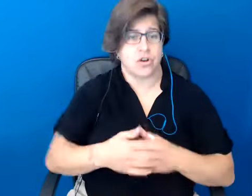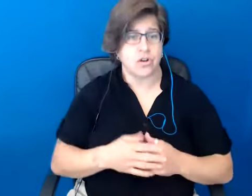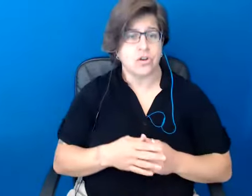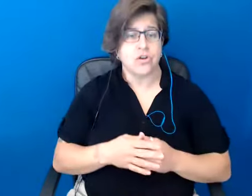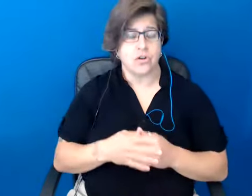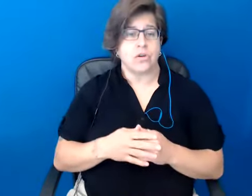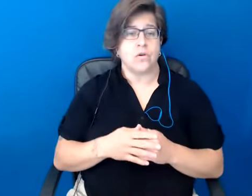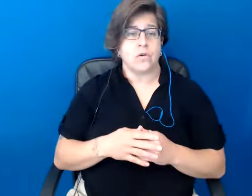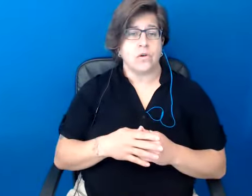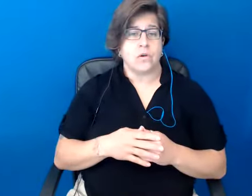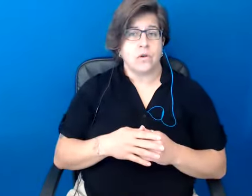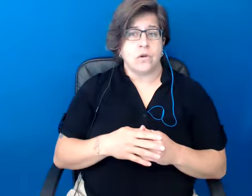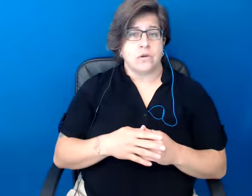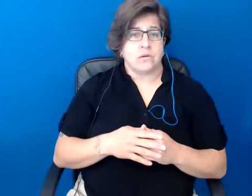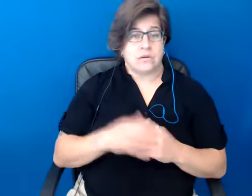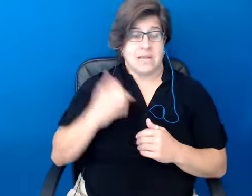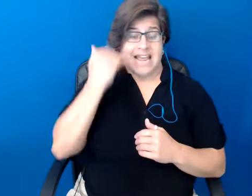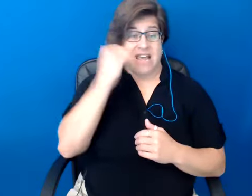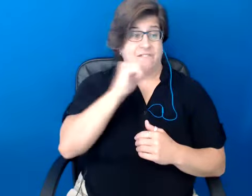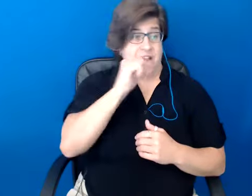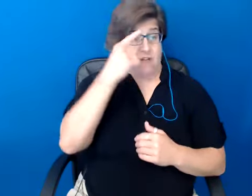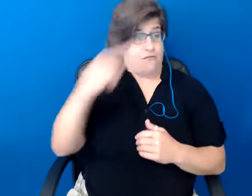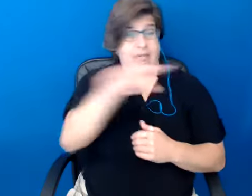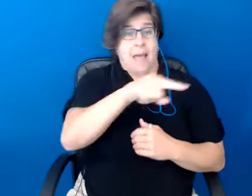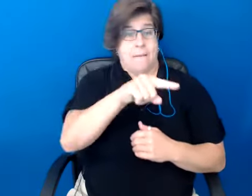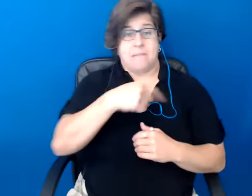Lois, and the delegates, and a lot of people that came after.